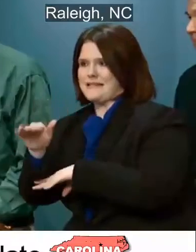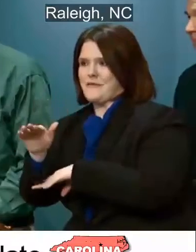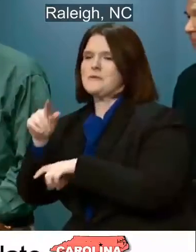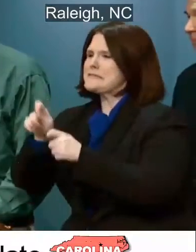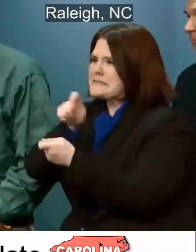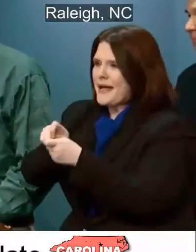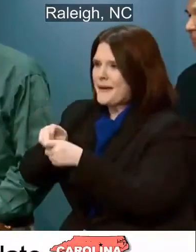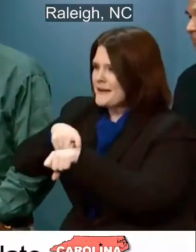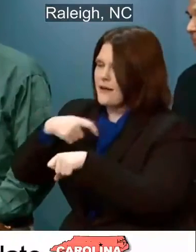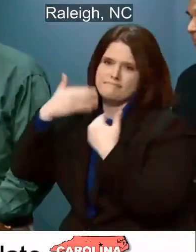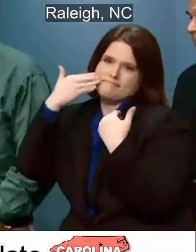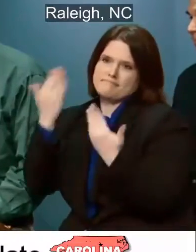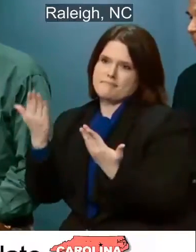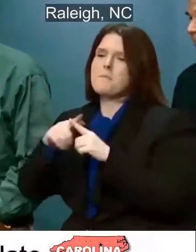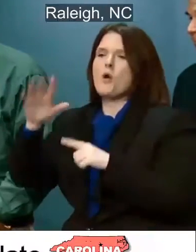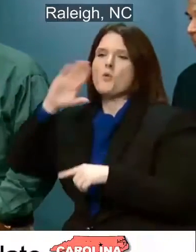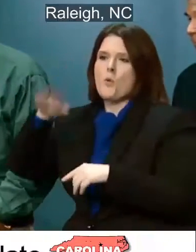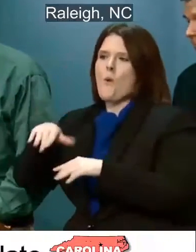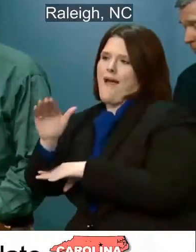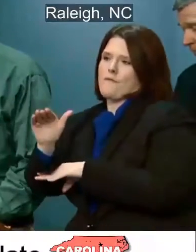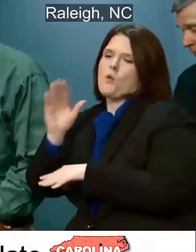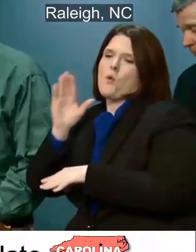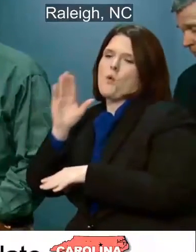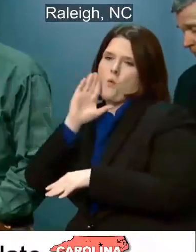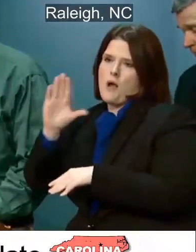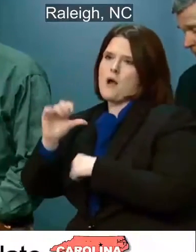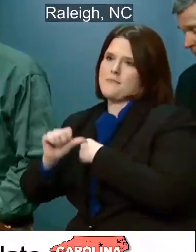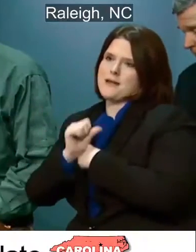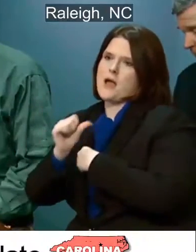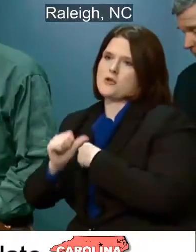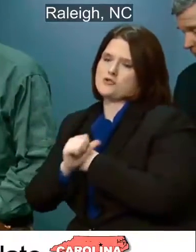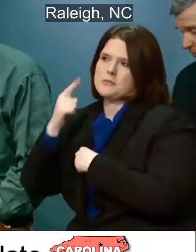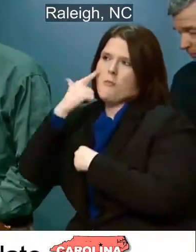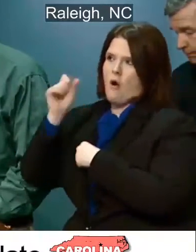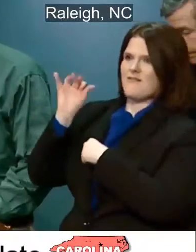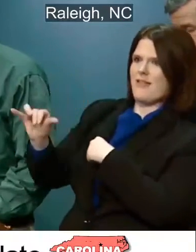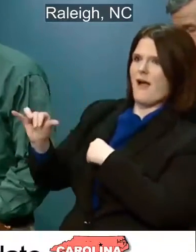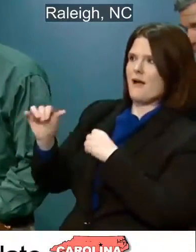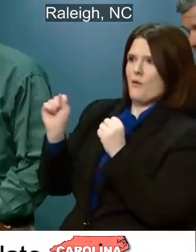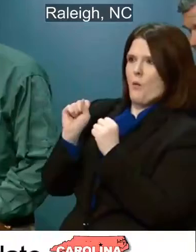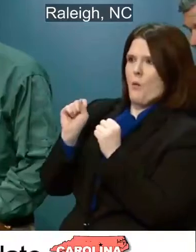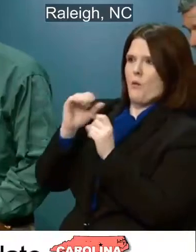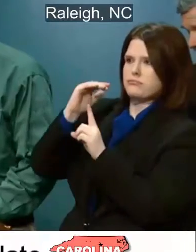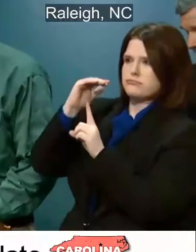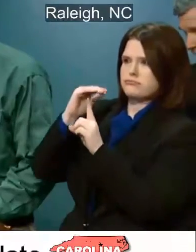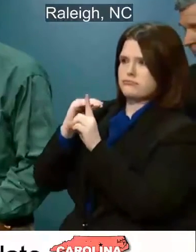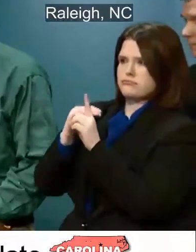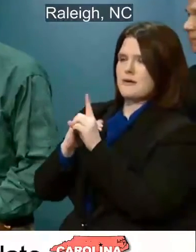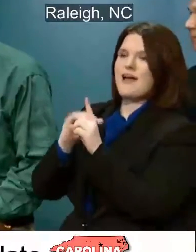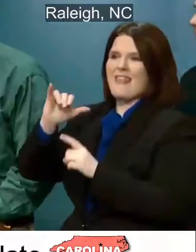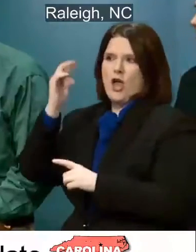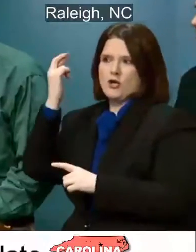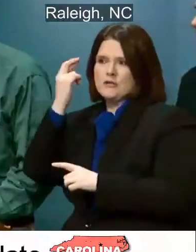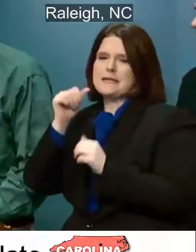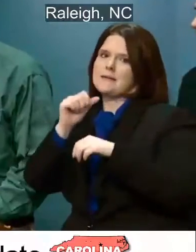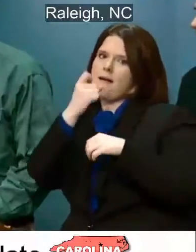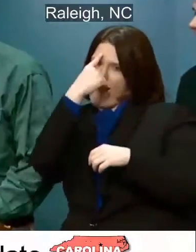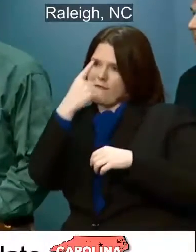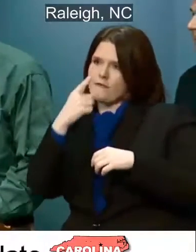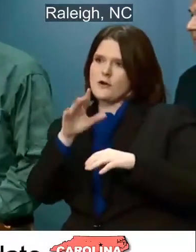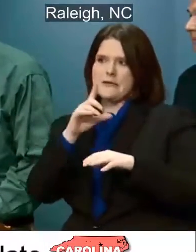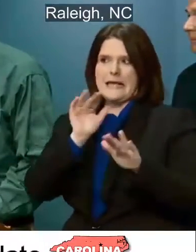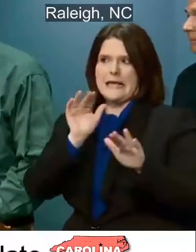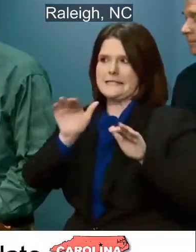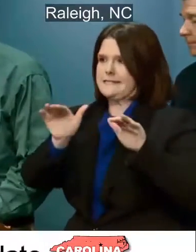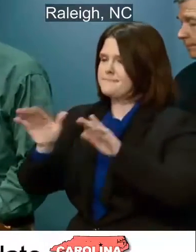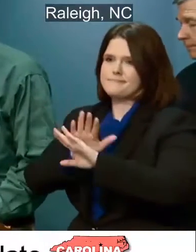know that it's going to create hazardous conditions by those temperatures dropping. So that's why the governor's asking that if you don't have to